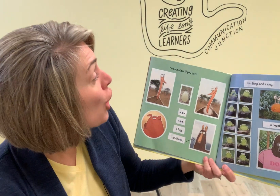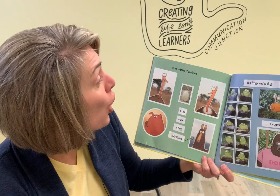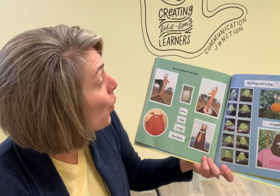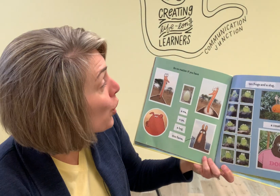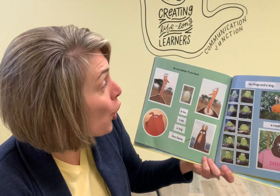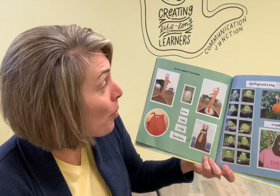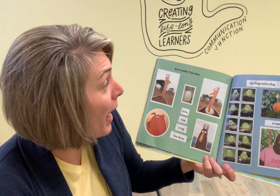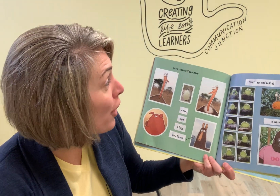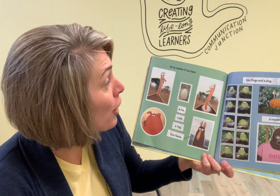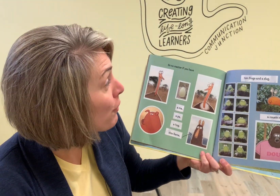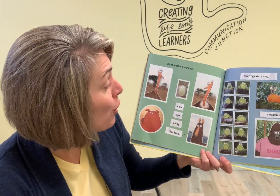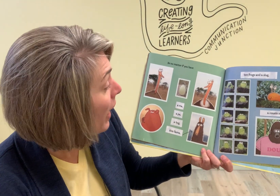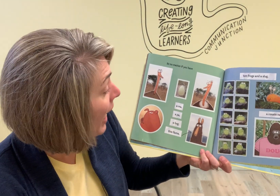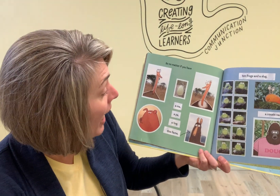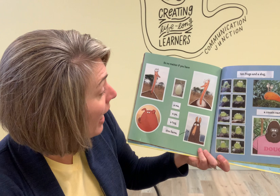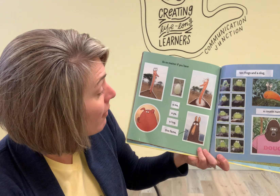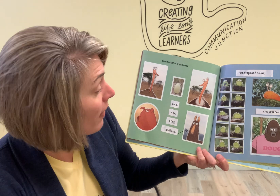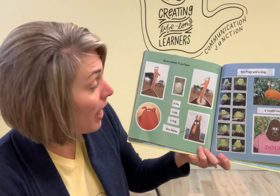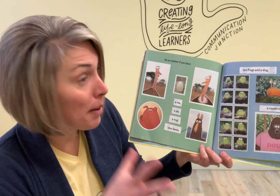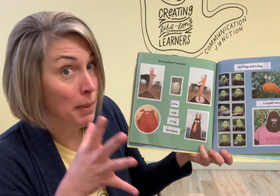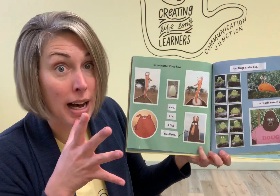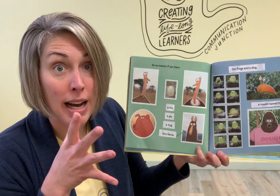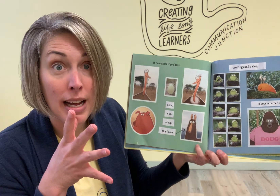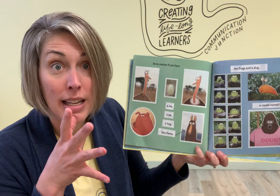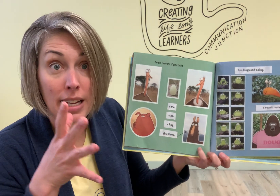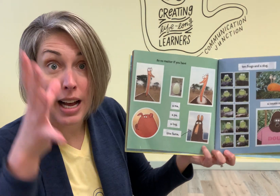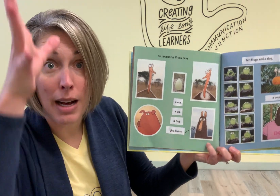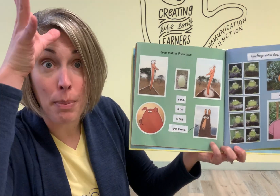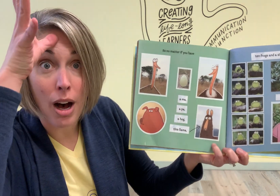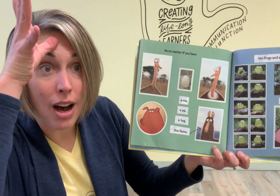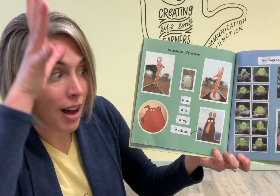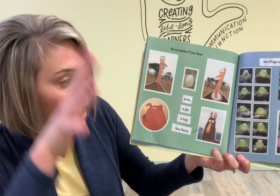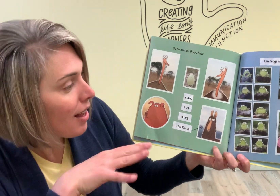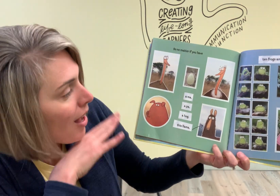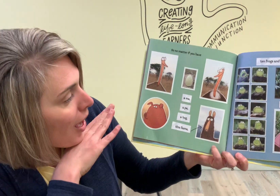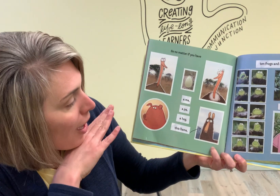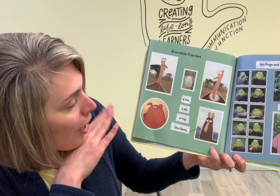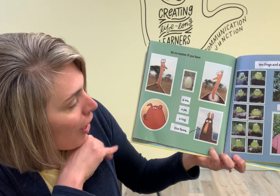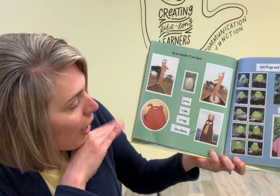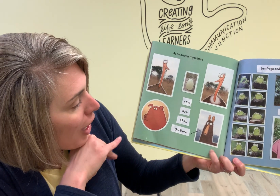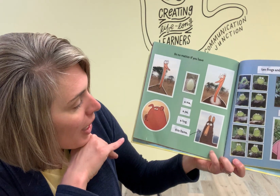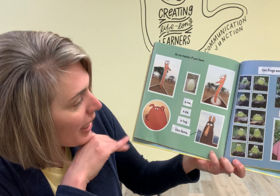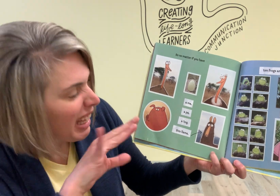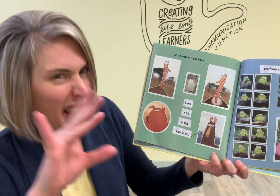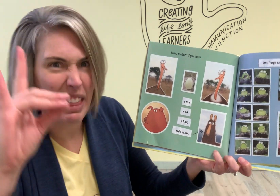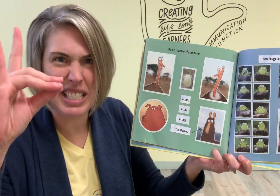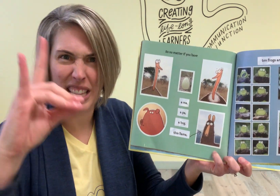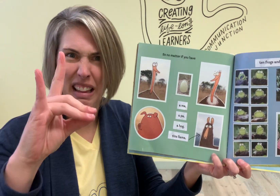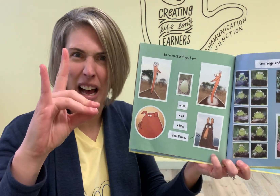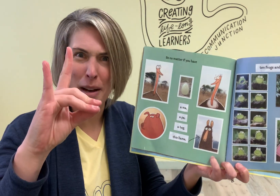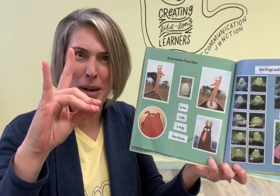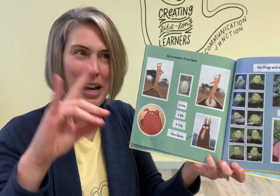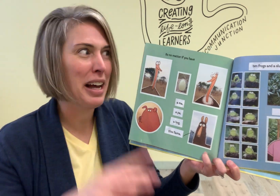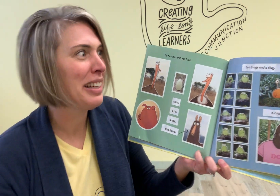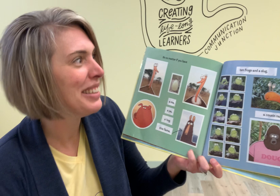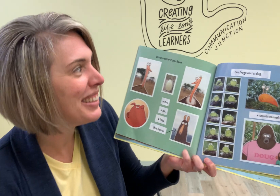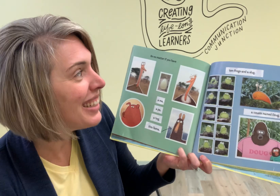So, no matter if you have a ma, a pa, a hog, this llama,